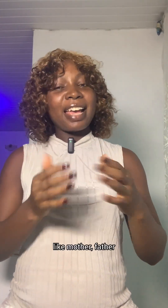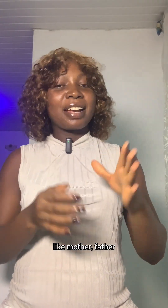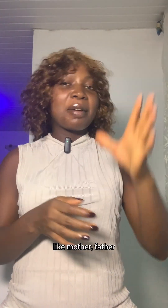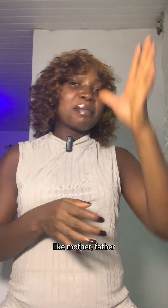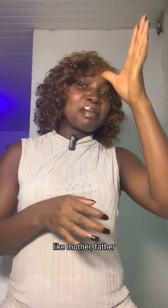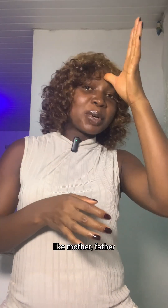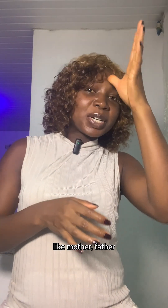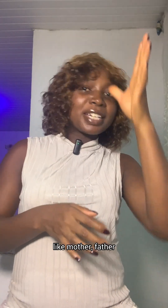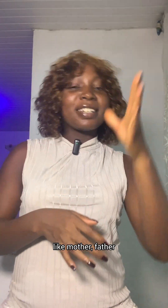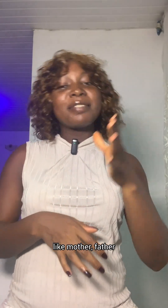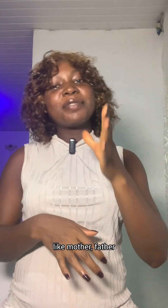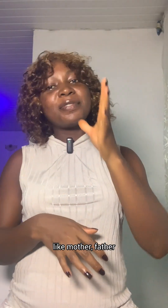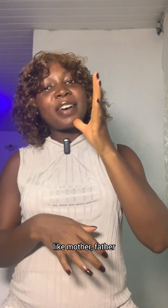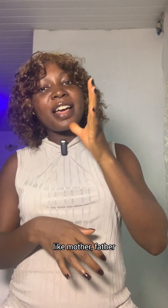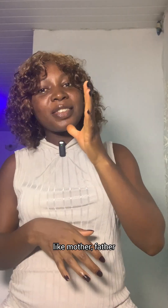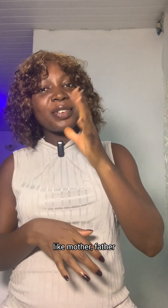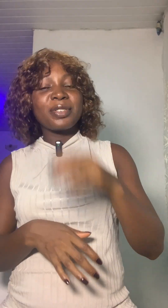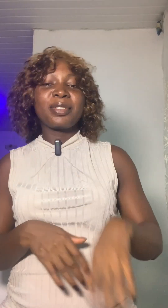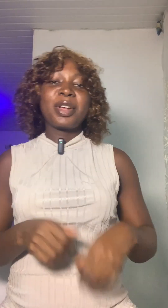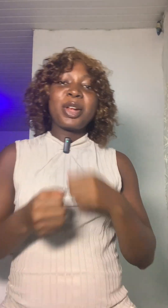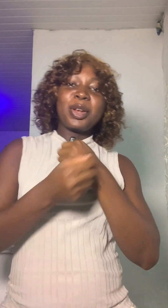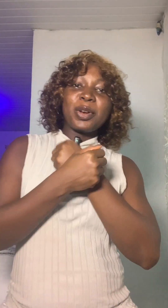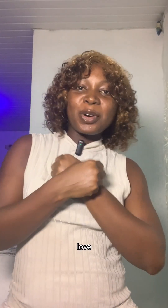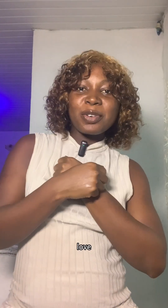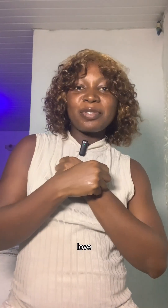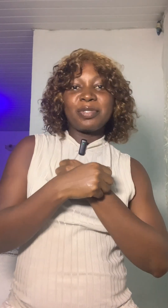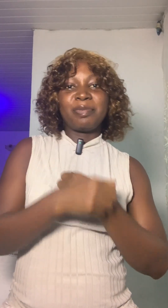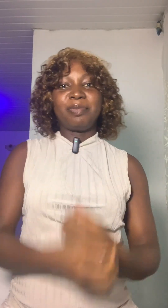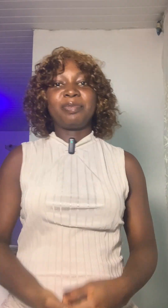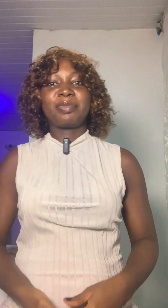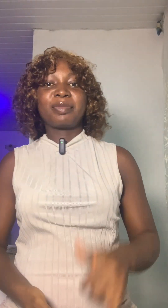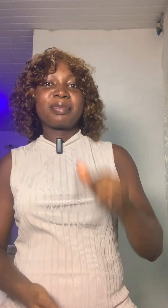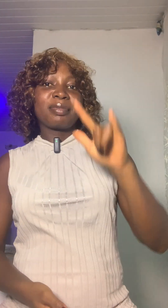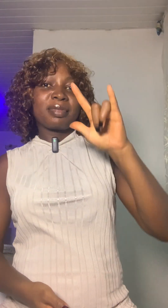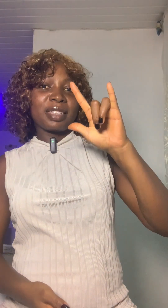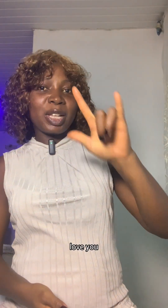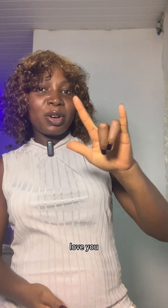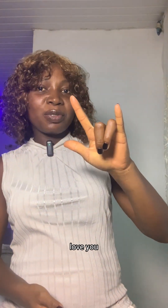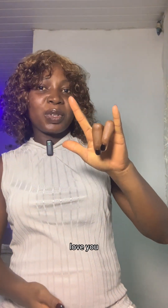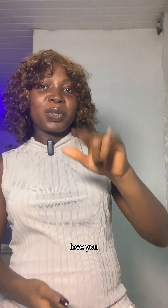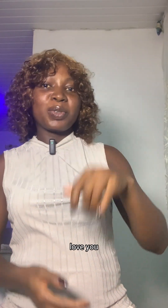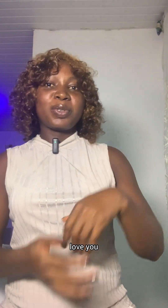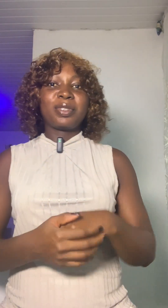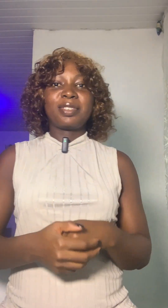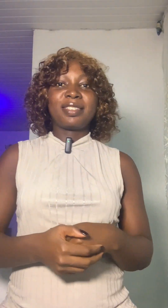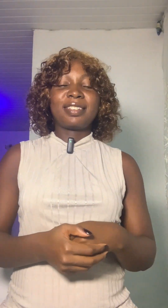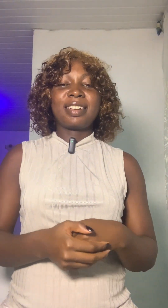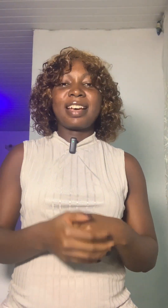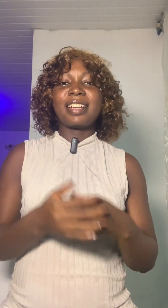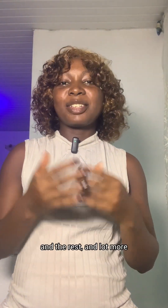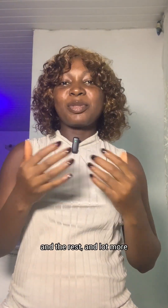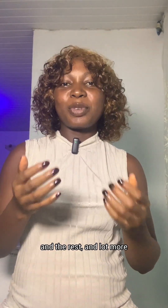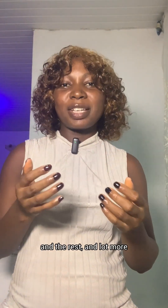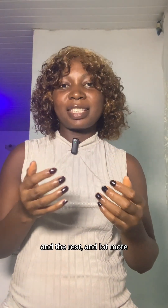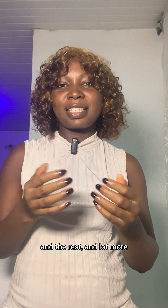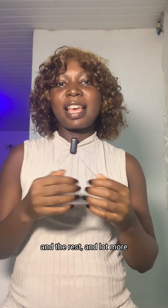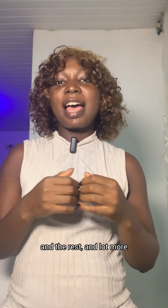like mother, father, love, love you, and the rest